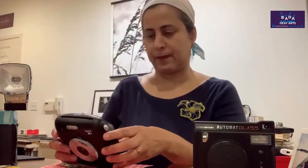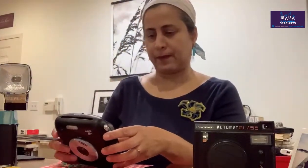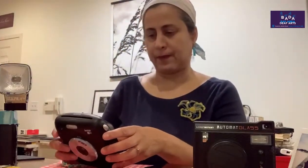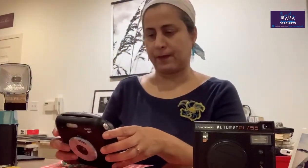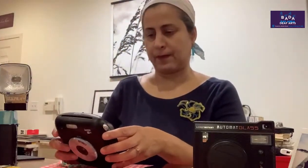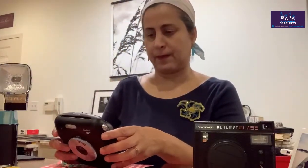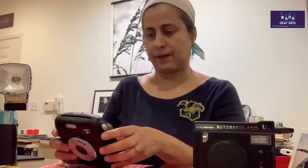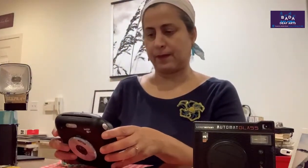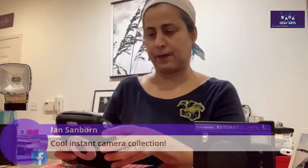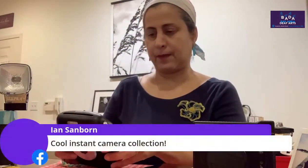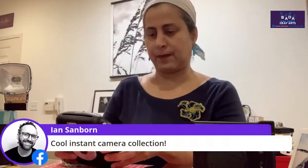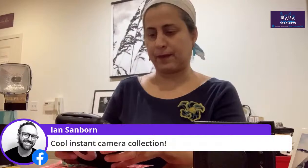equipment.